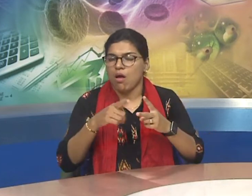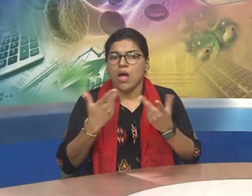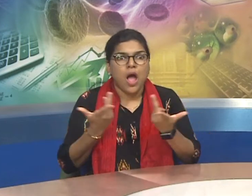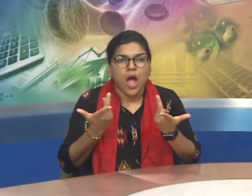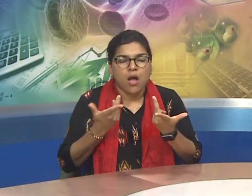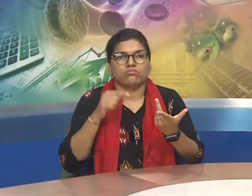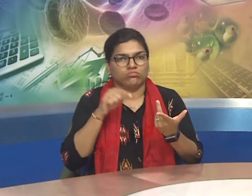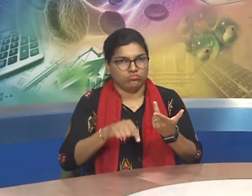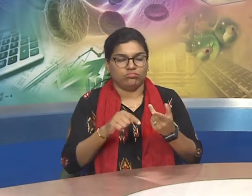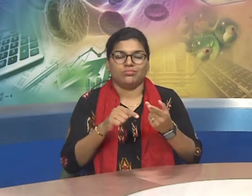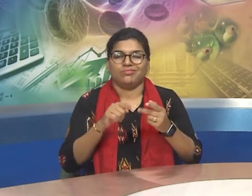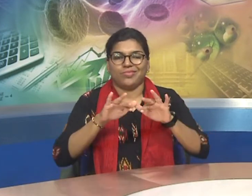automation.